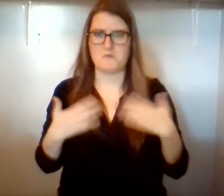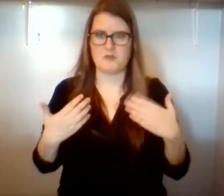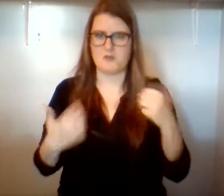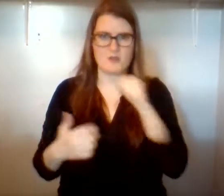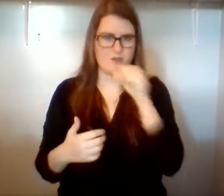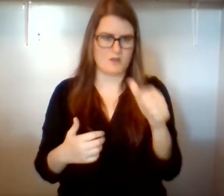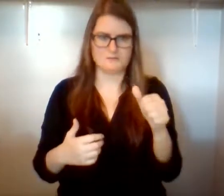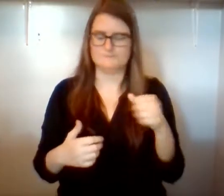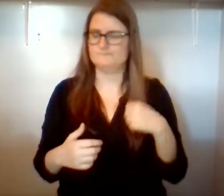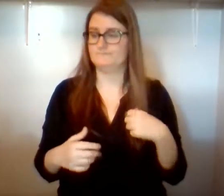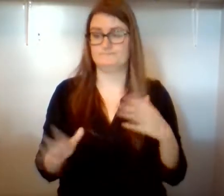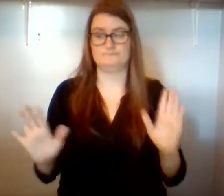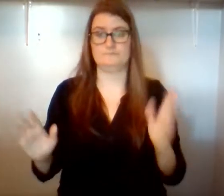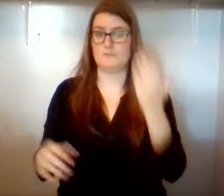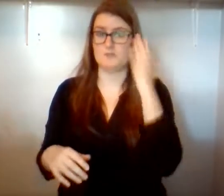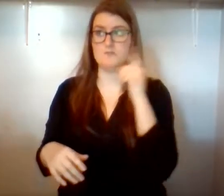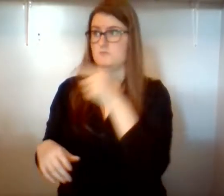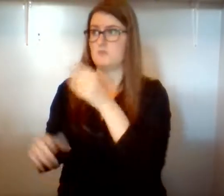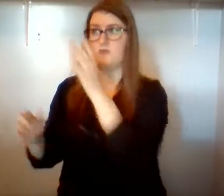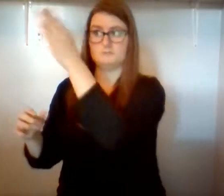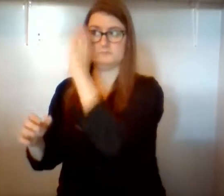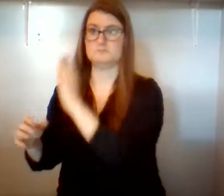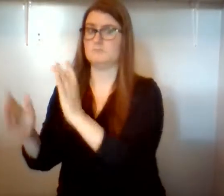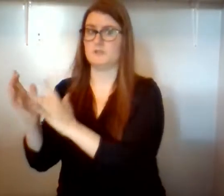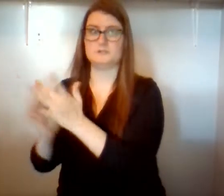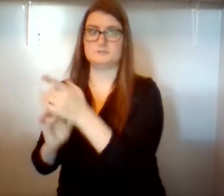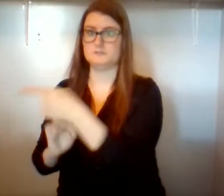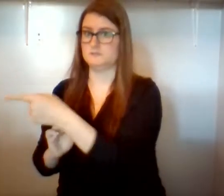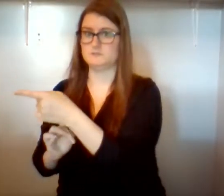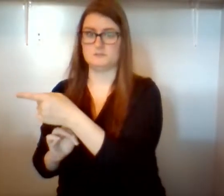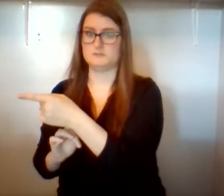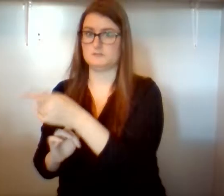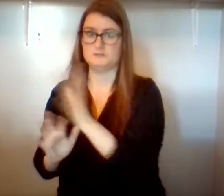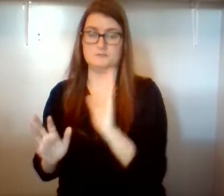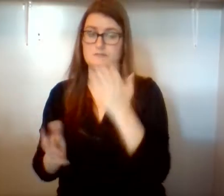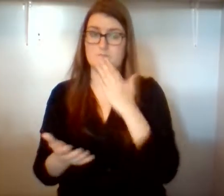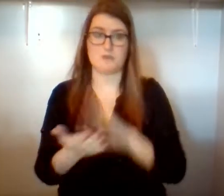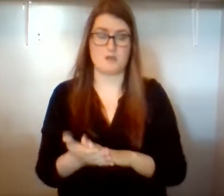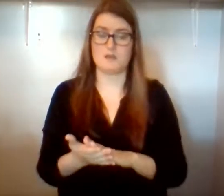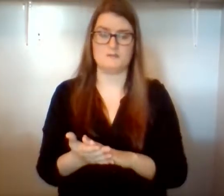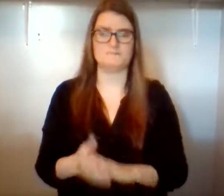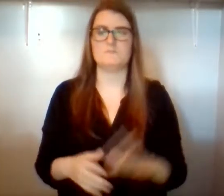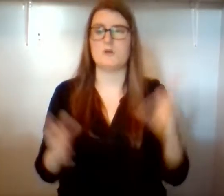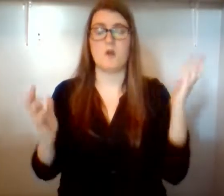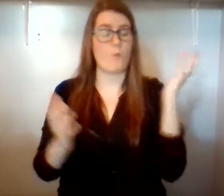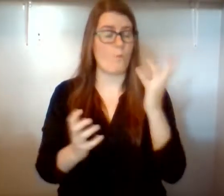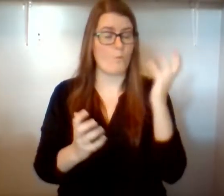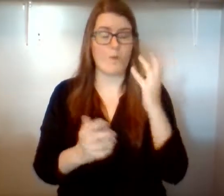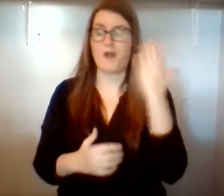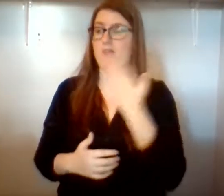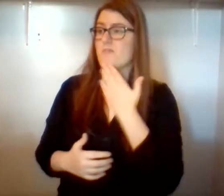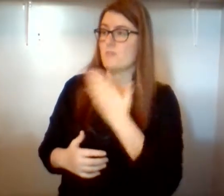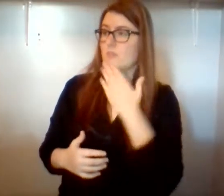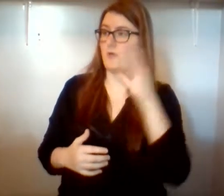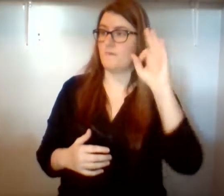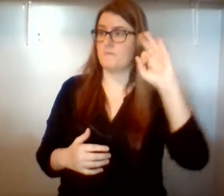Let your games point to Jesus. Let your singing point to Jesus. Out-rejoice the world. Out-give the world. Out-decorate the world,